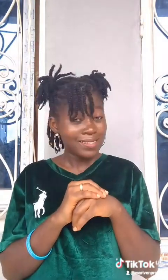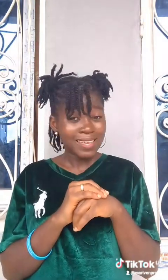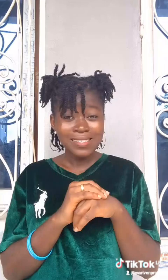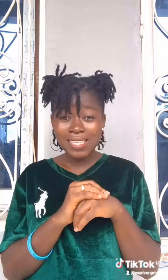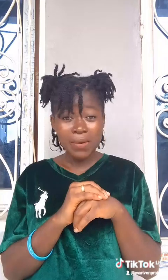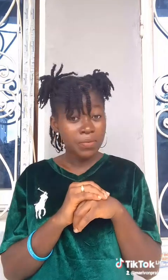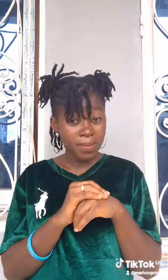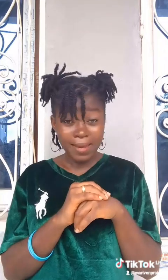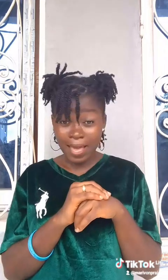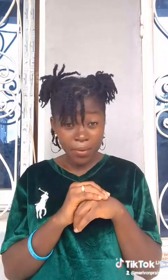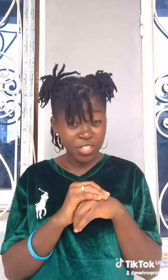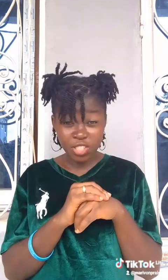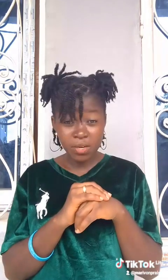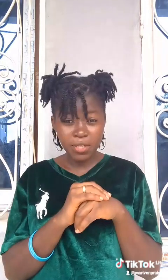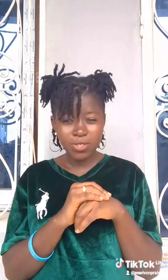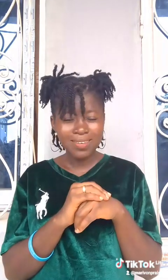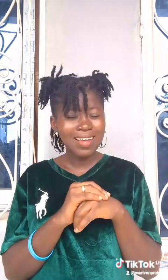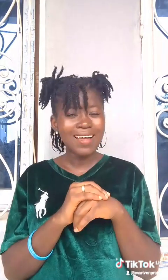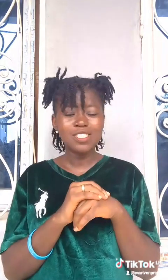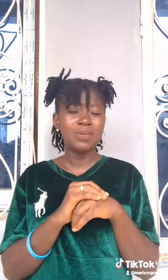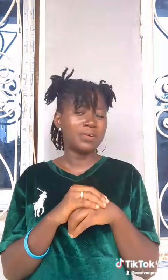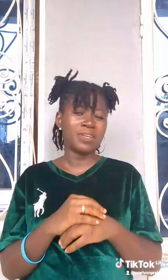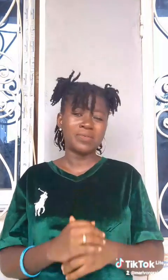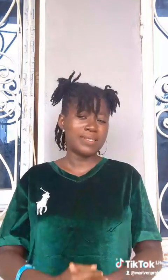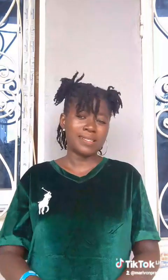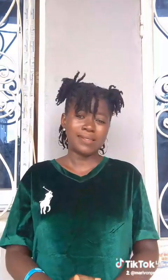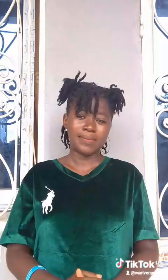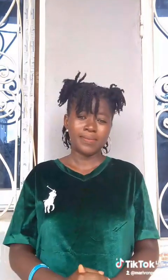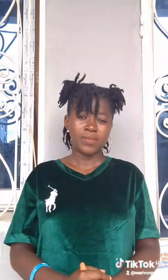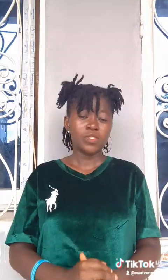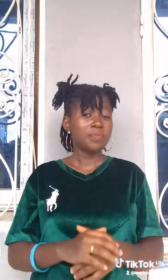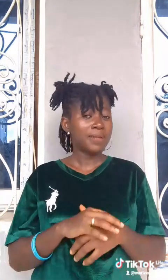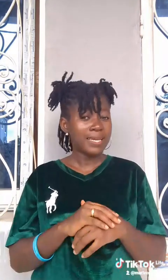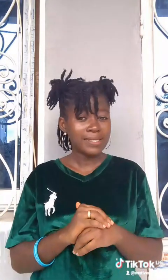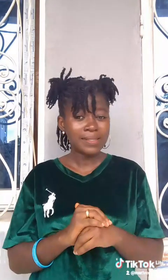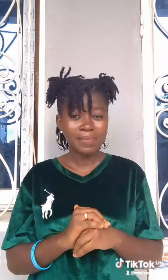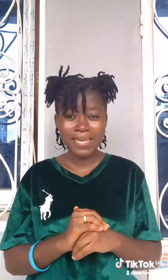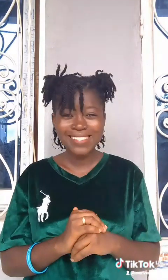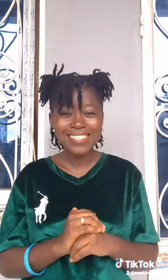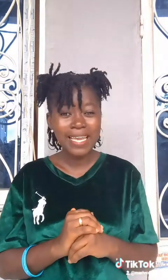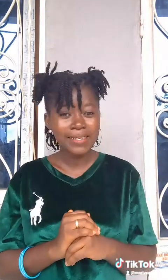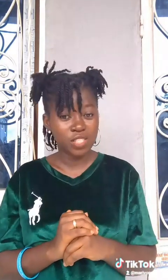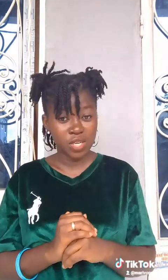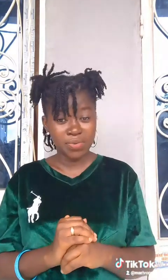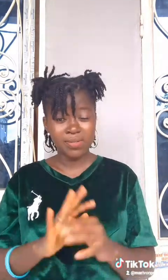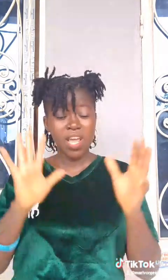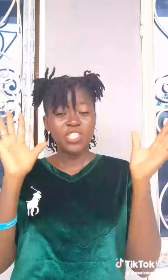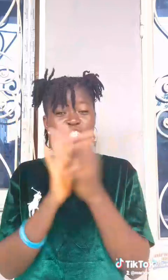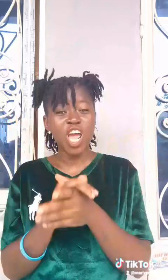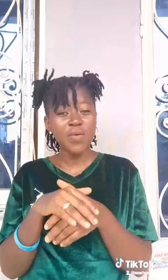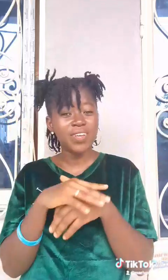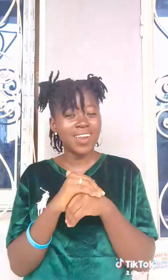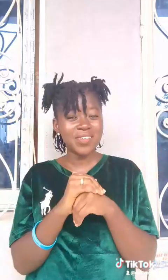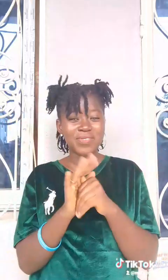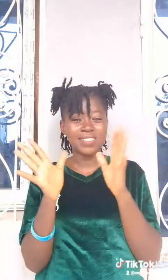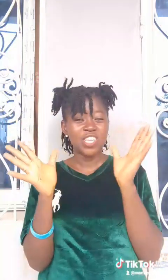cancer is dealing with women now in this generation. Can't be underrated. So please take this serious. Share with your loved ones,